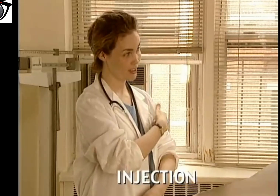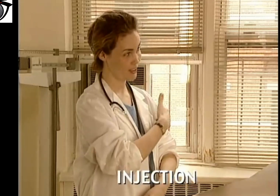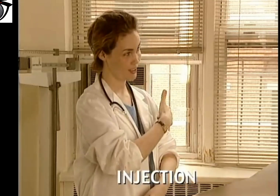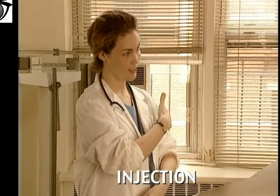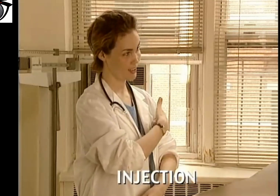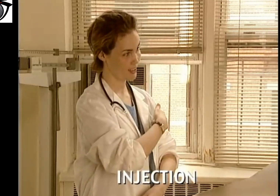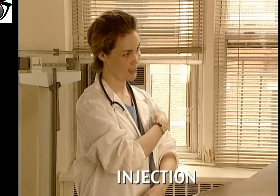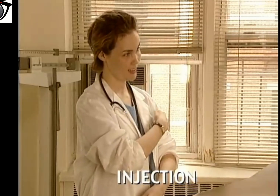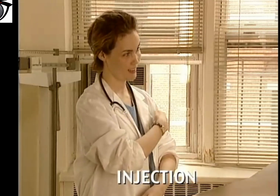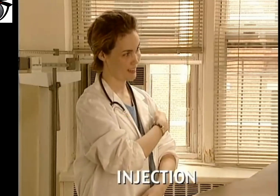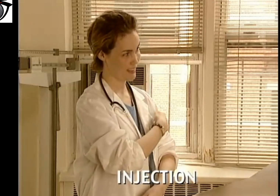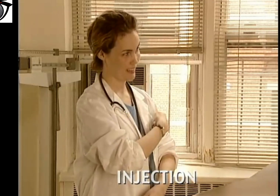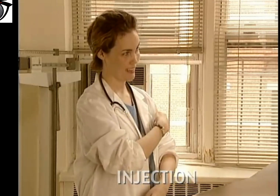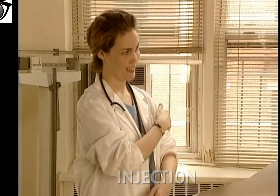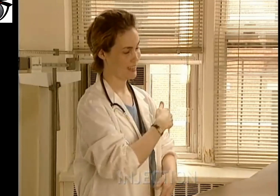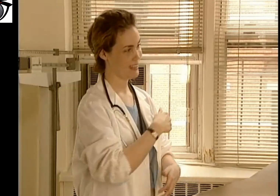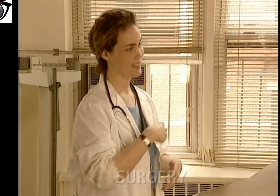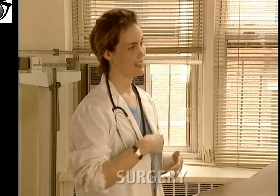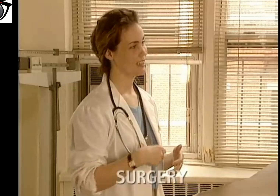Injection.